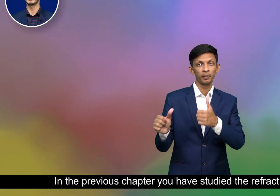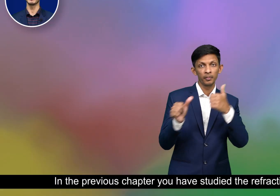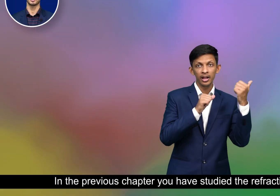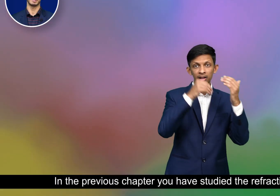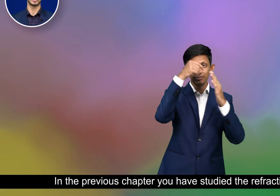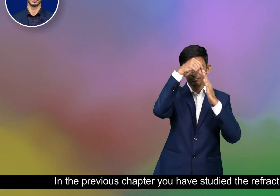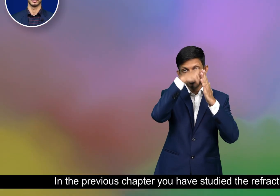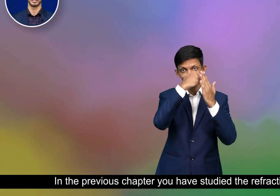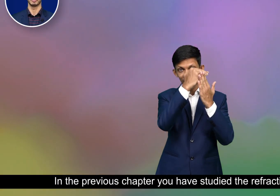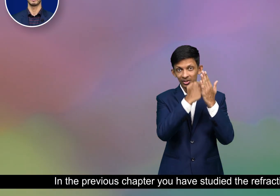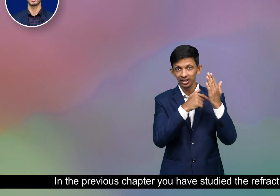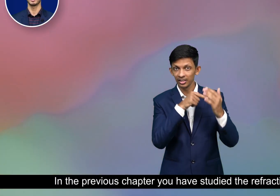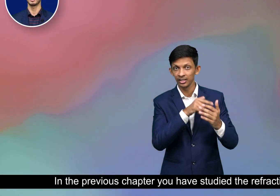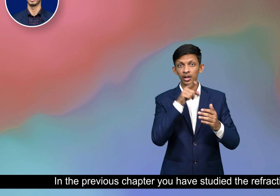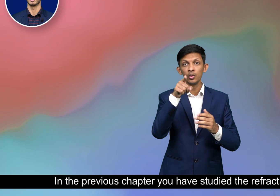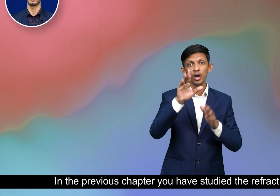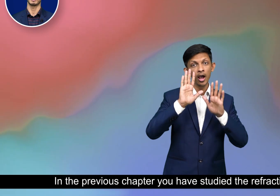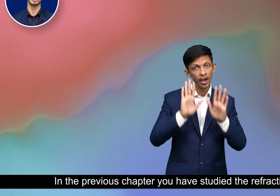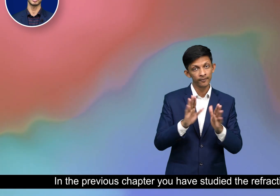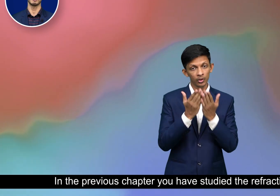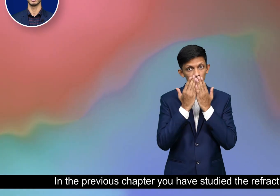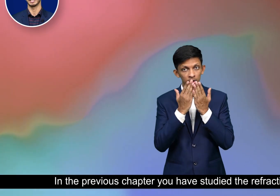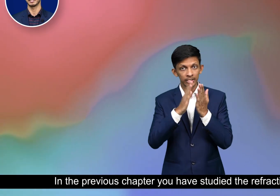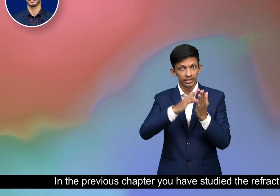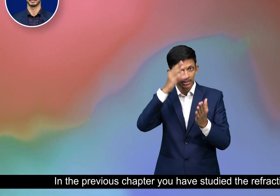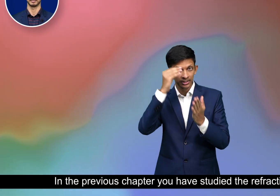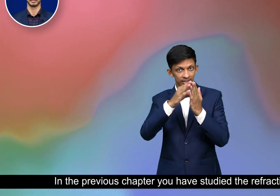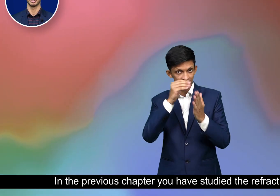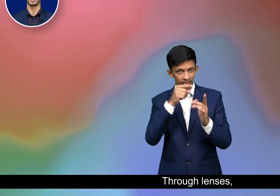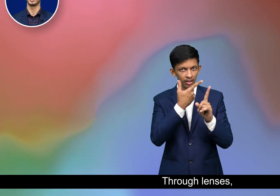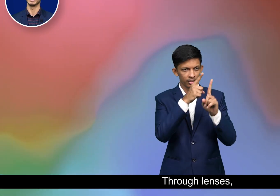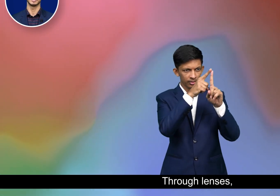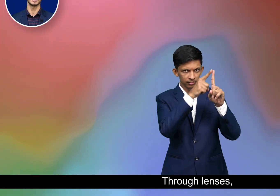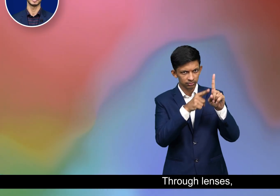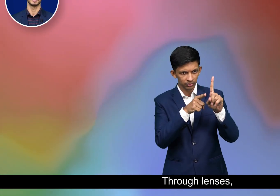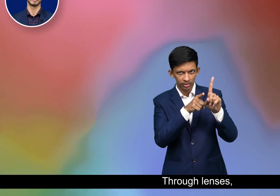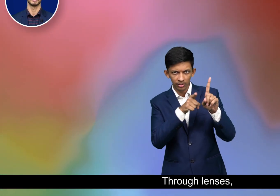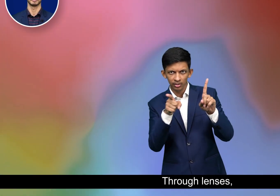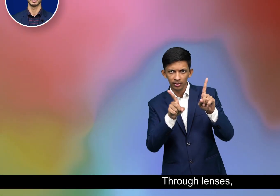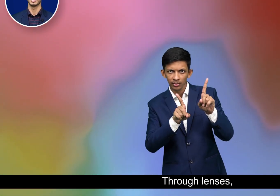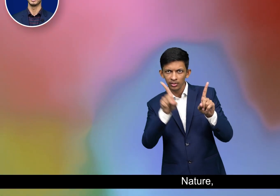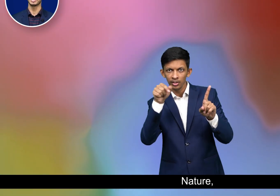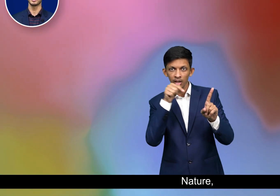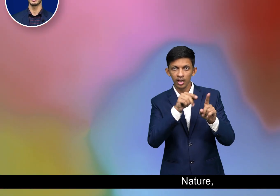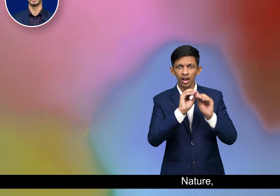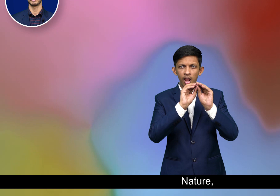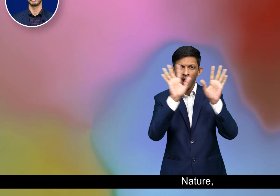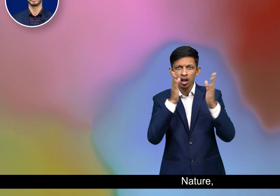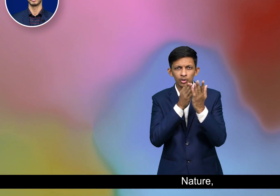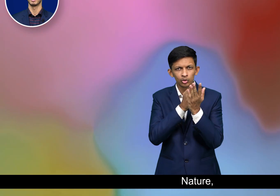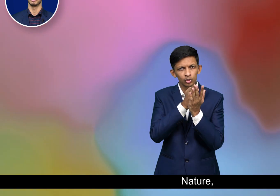In the previous chapter, you have studied the refraction of the light through lenses,